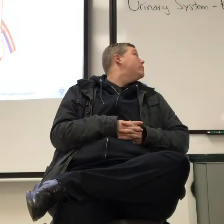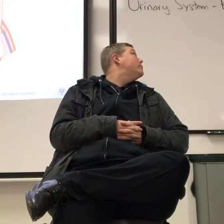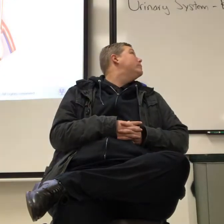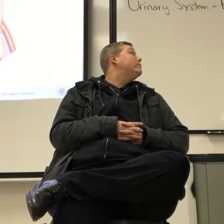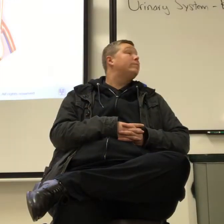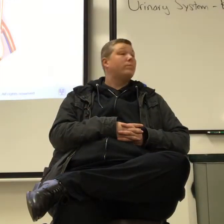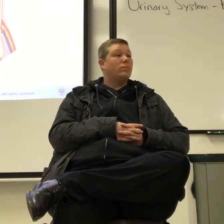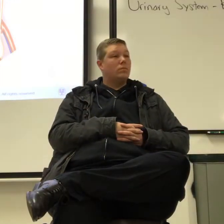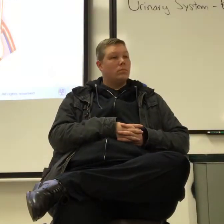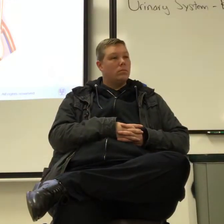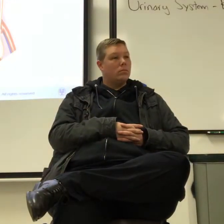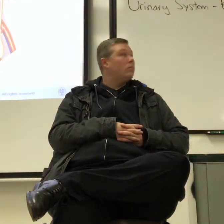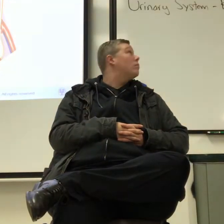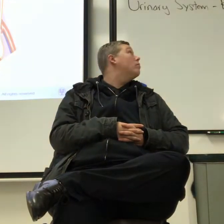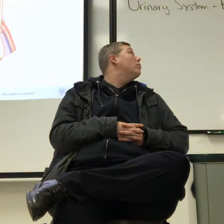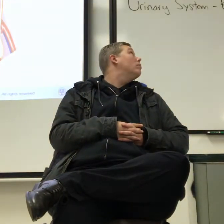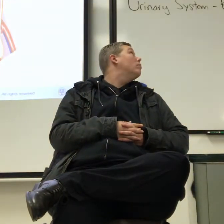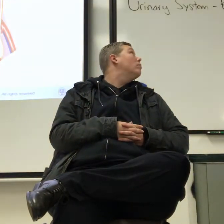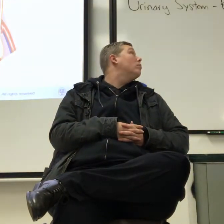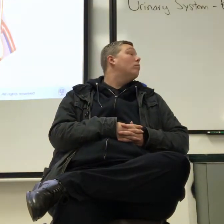filter the blood plasma